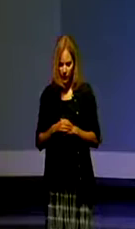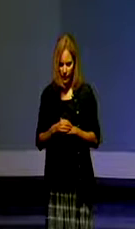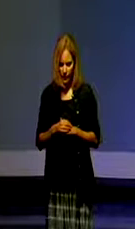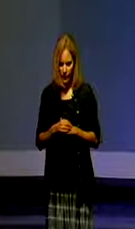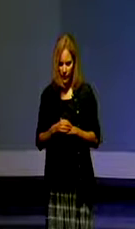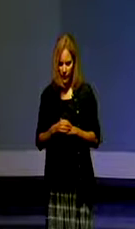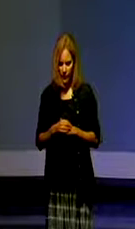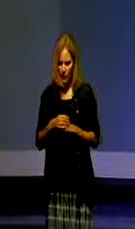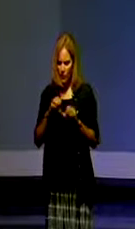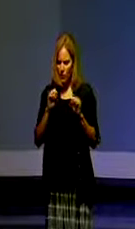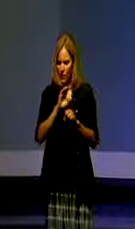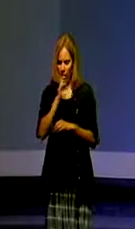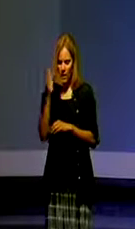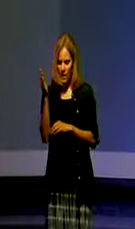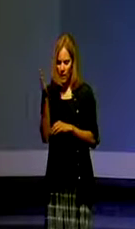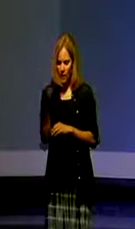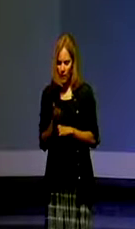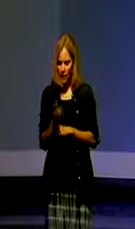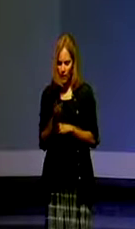We can never